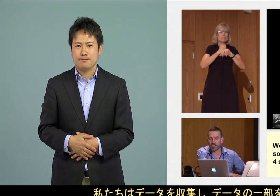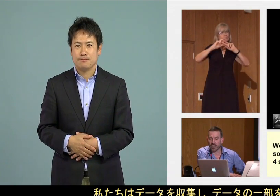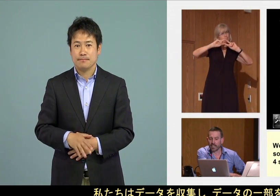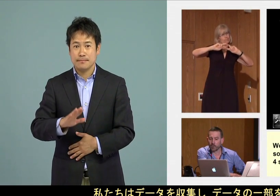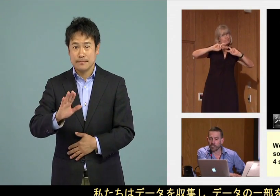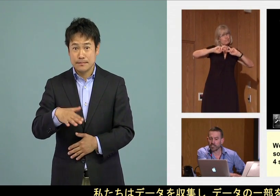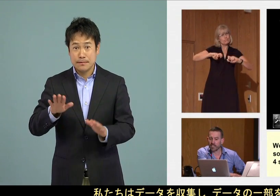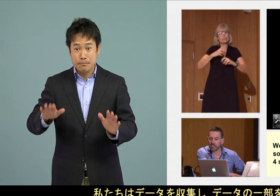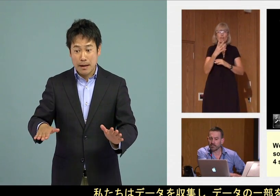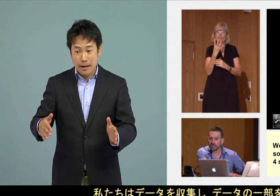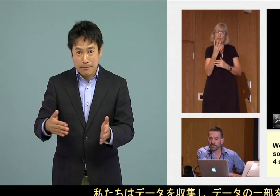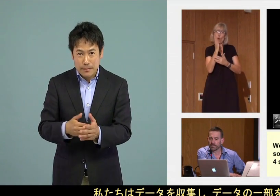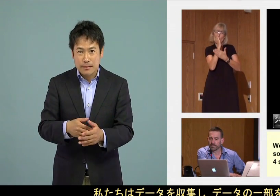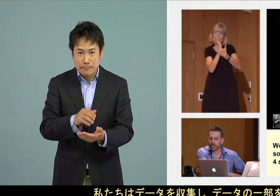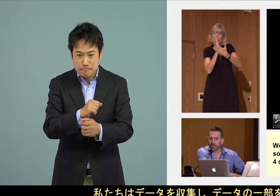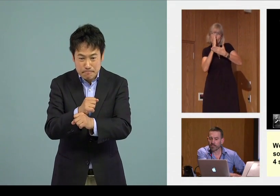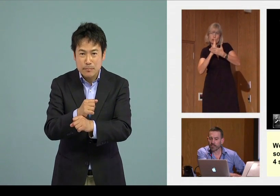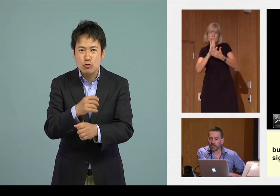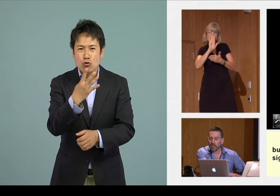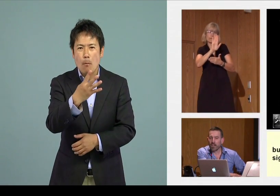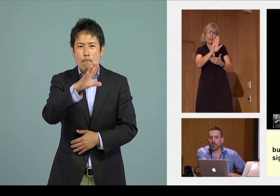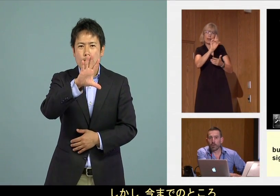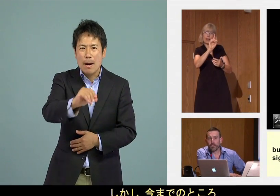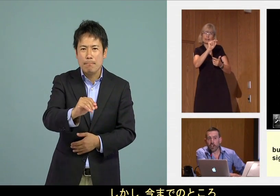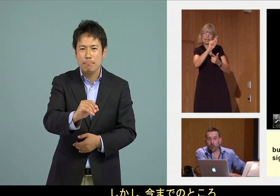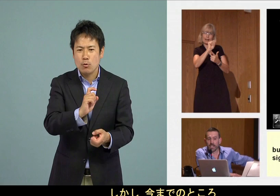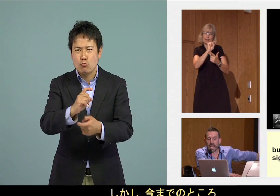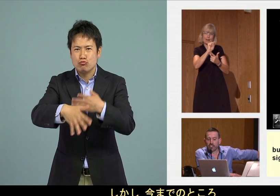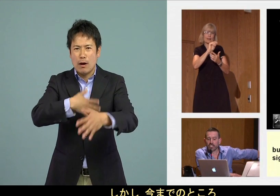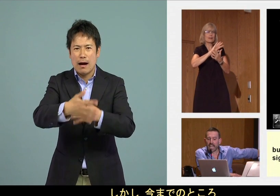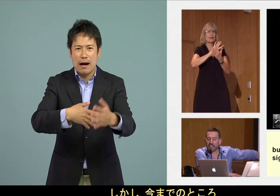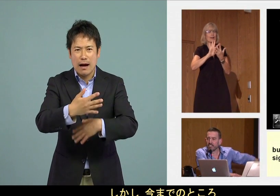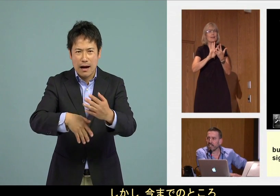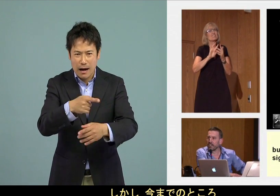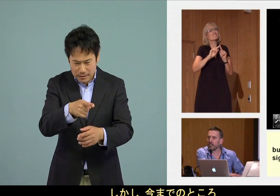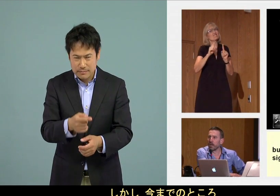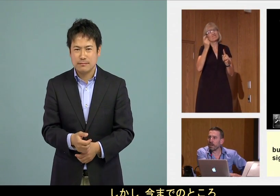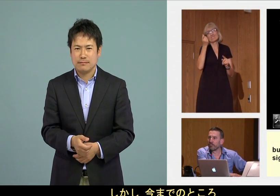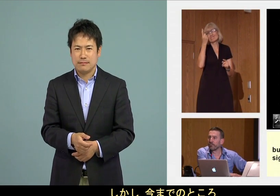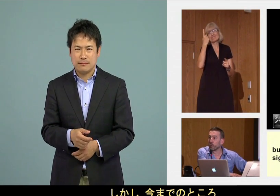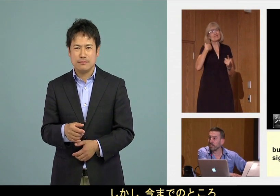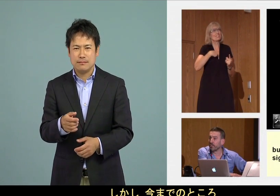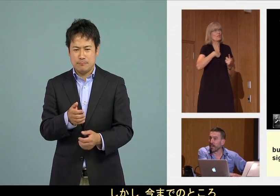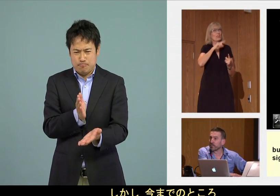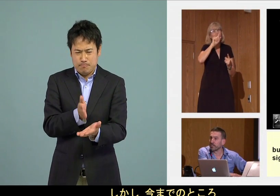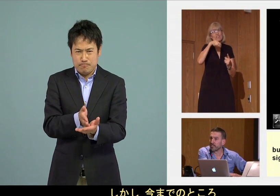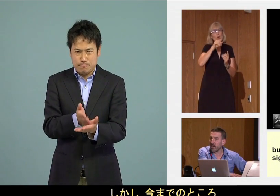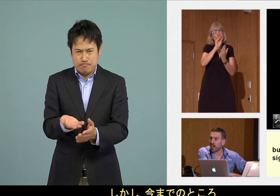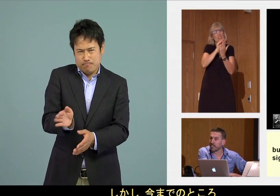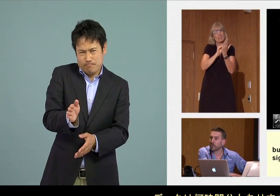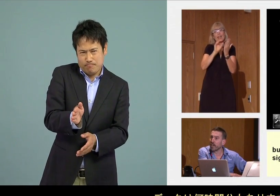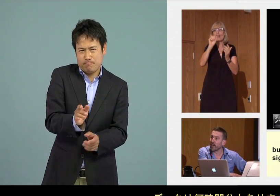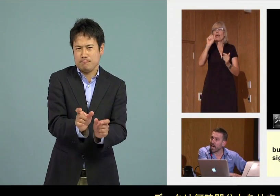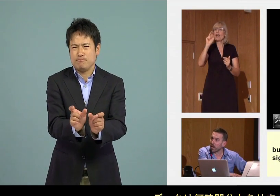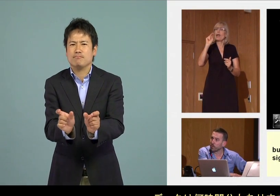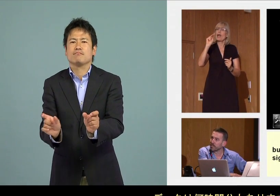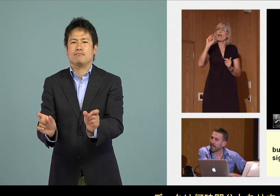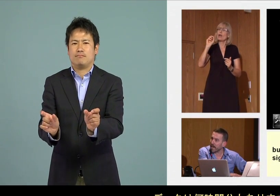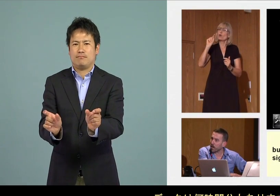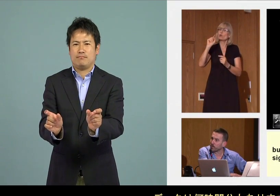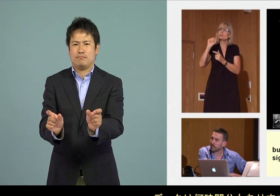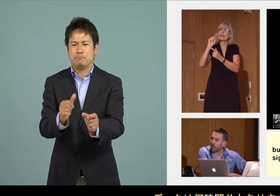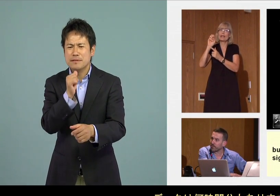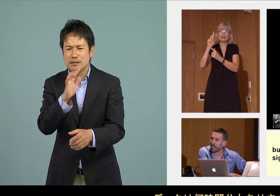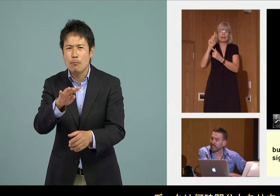of the sign language data, but we've only actually annotated about 40,000 signs. We have hours